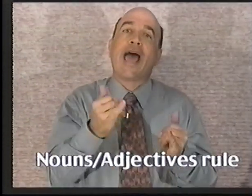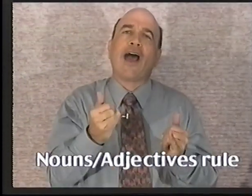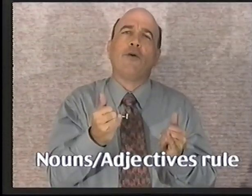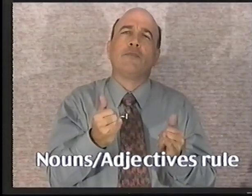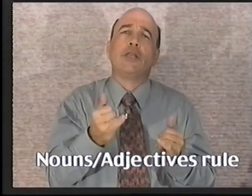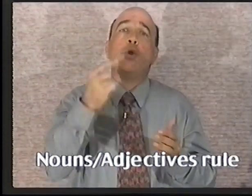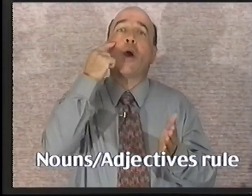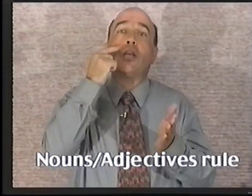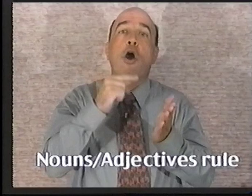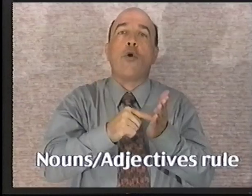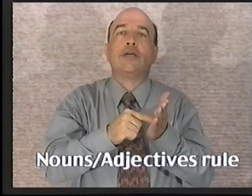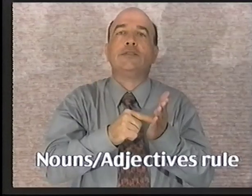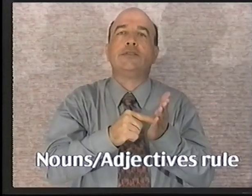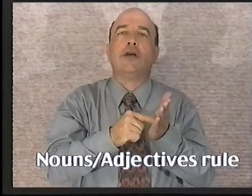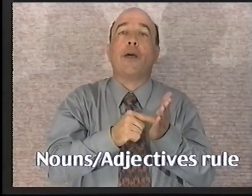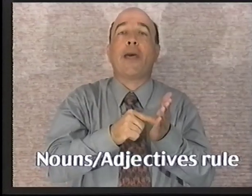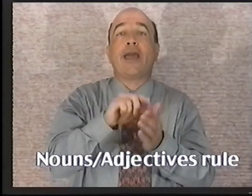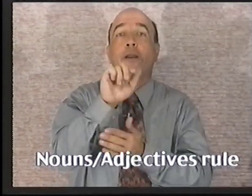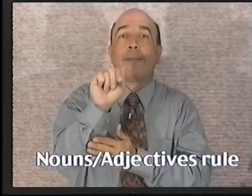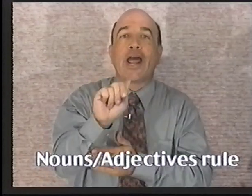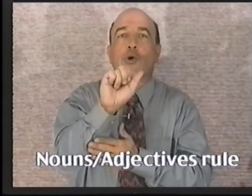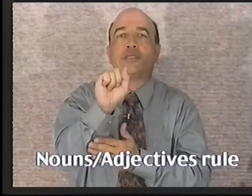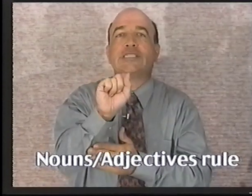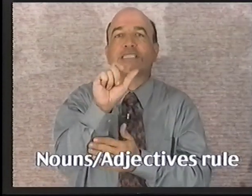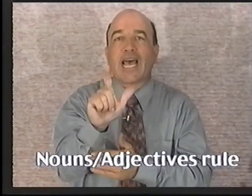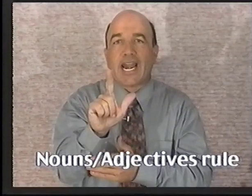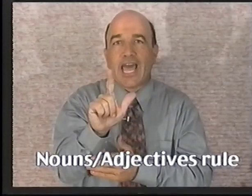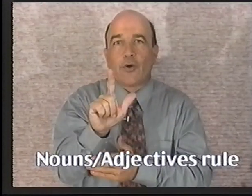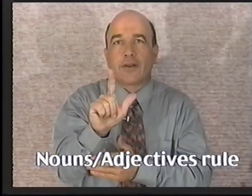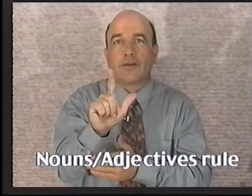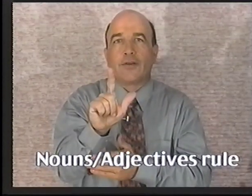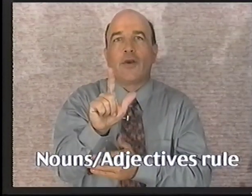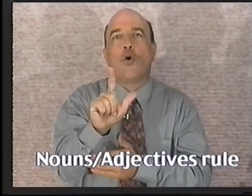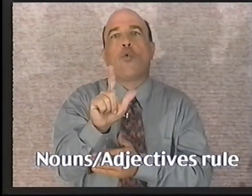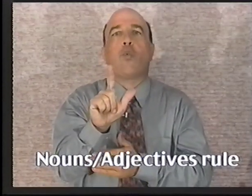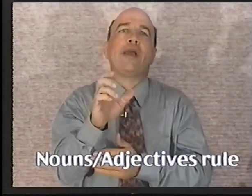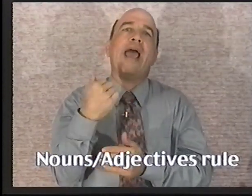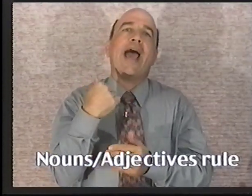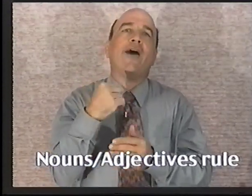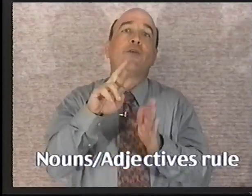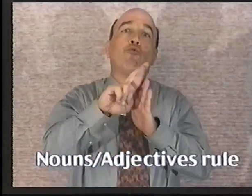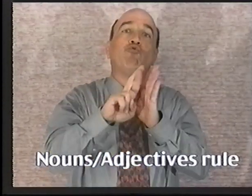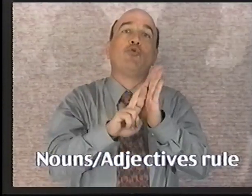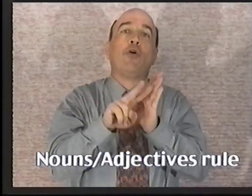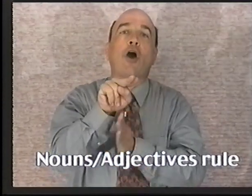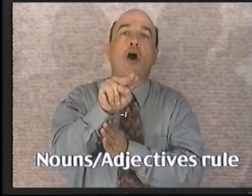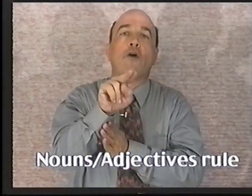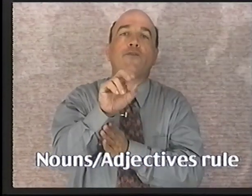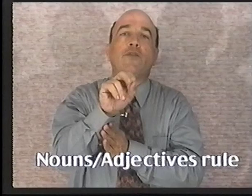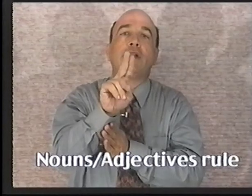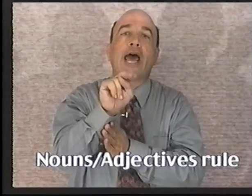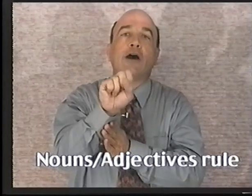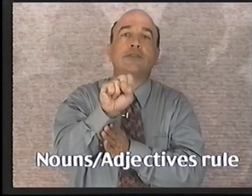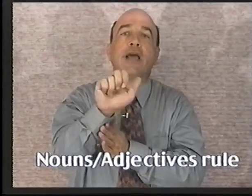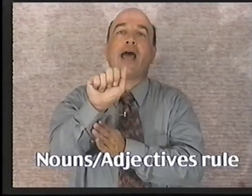Now you will notice that in American Sign Language, we have a rule of noun